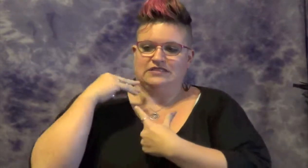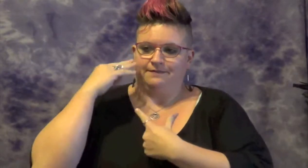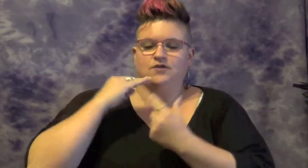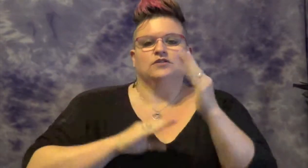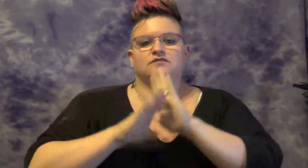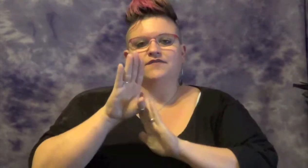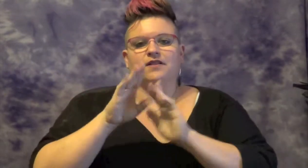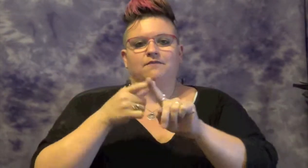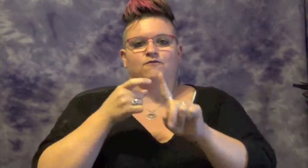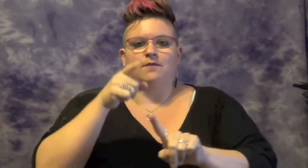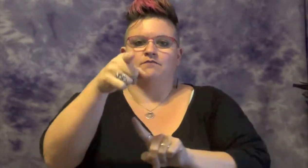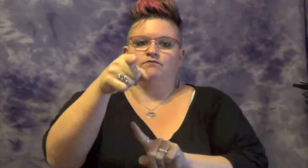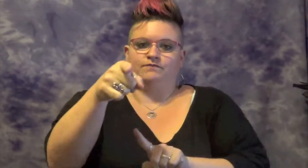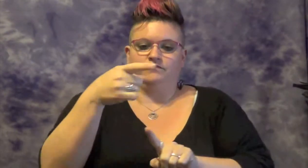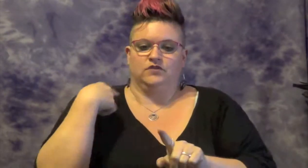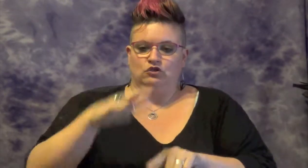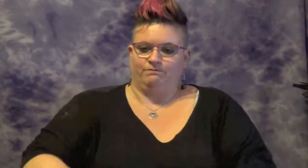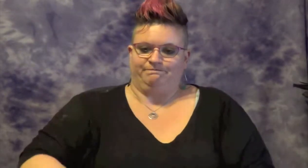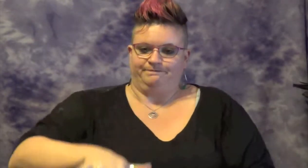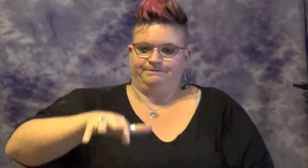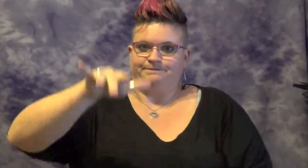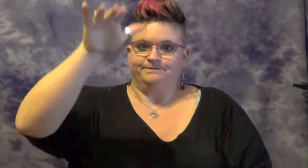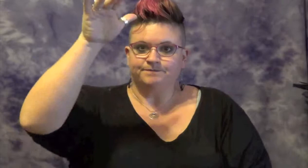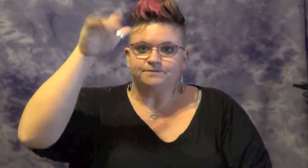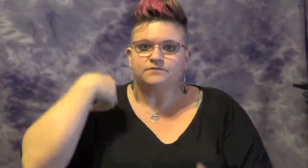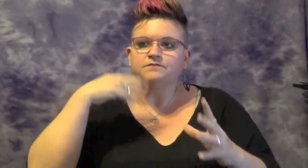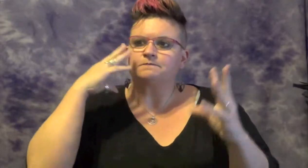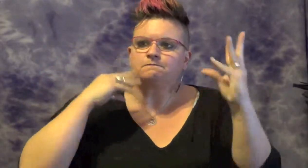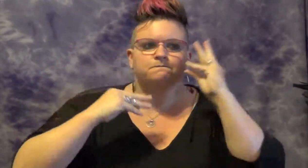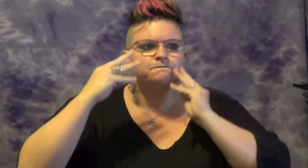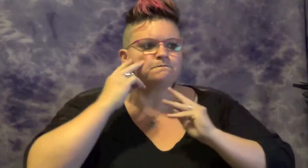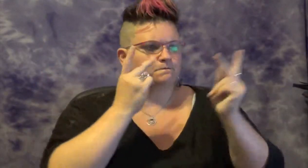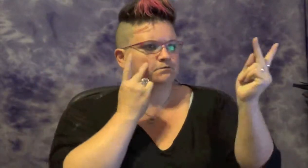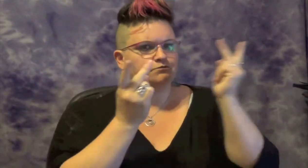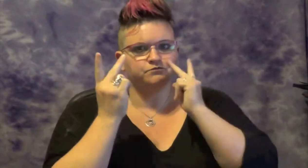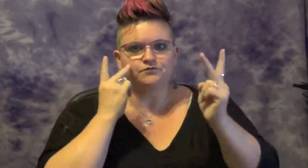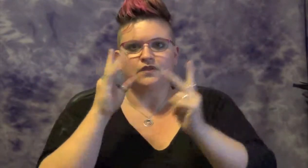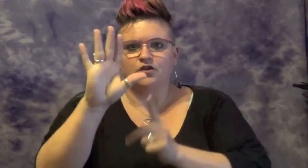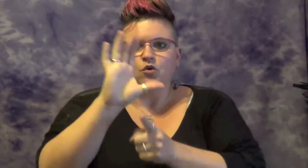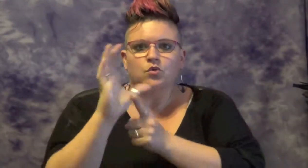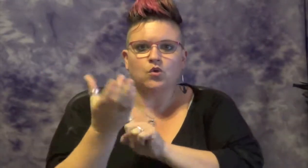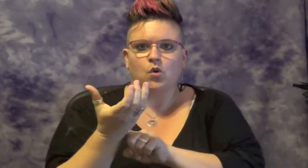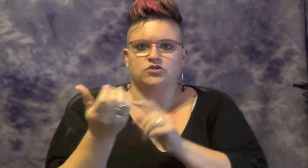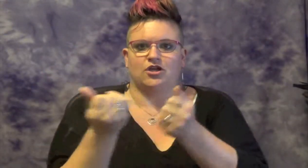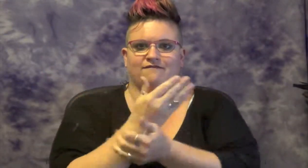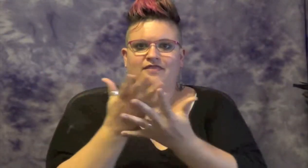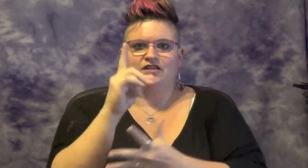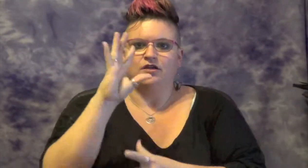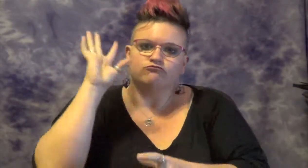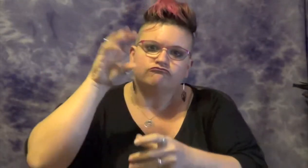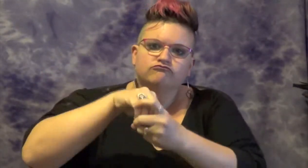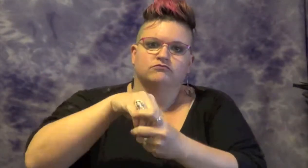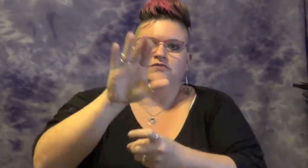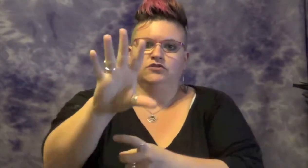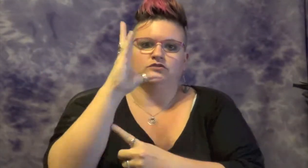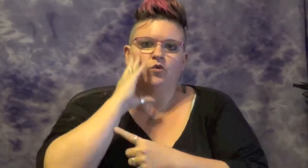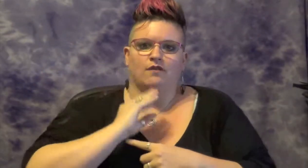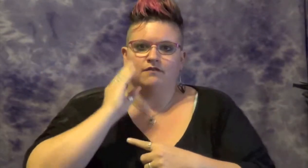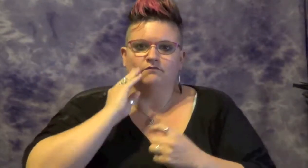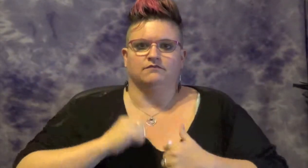Normally what happens is schemas are developed from everything that you have viewed and been through in your life. It includes your culture and